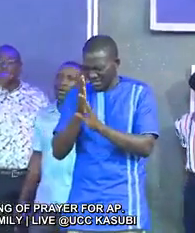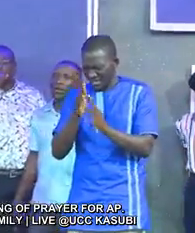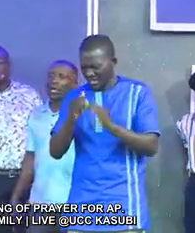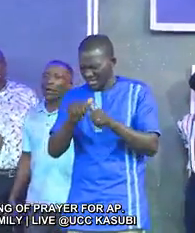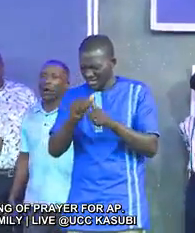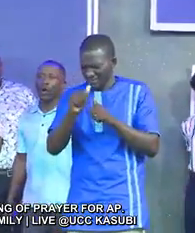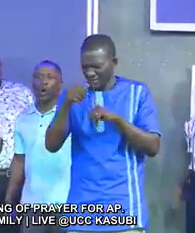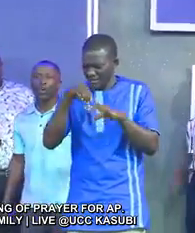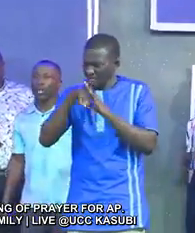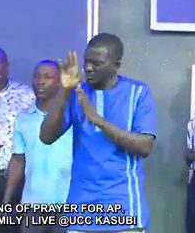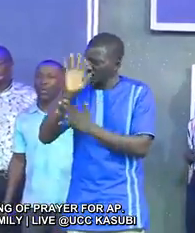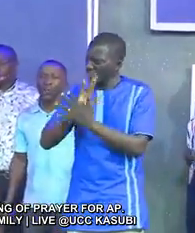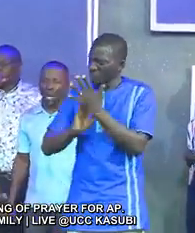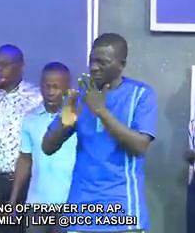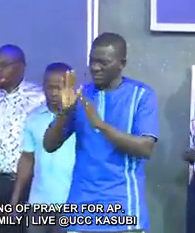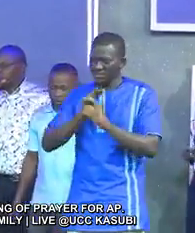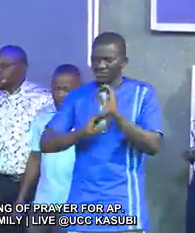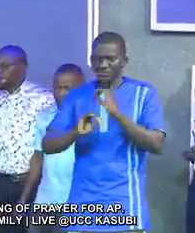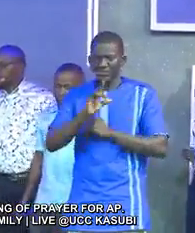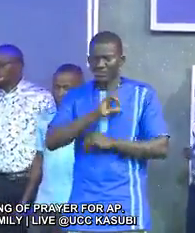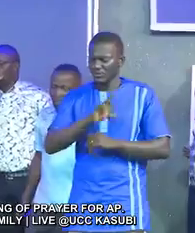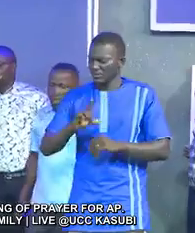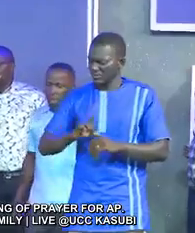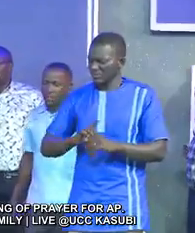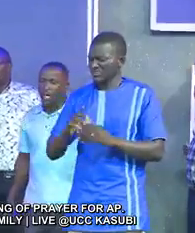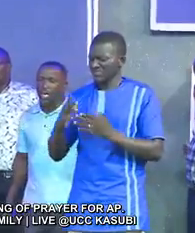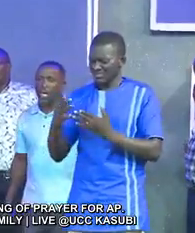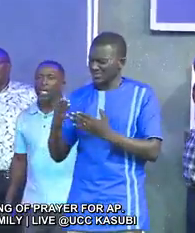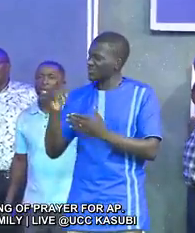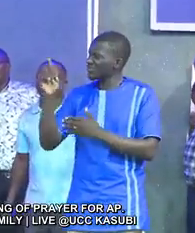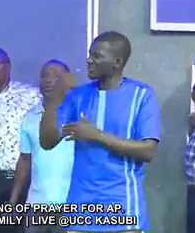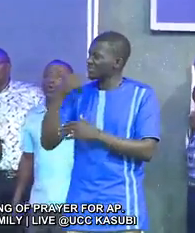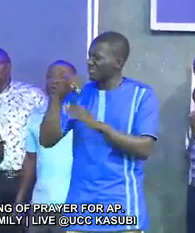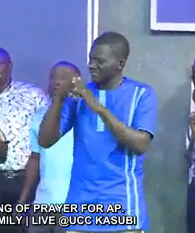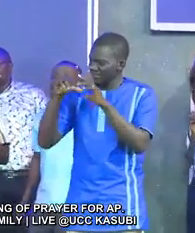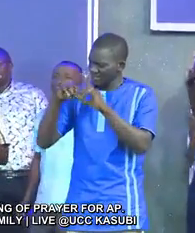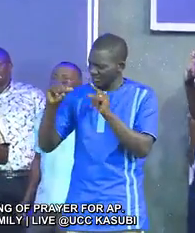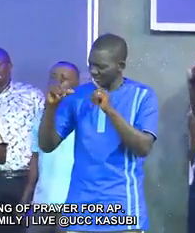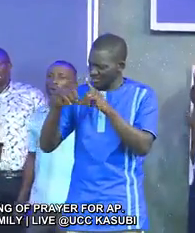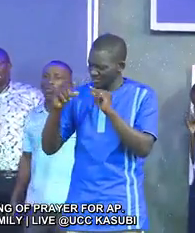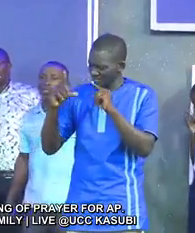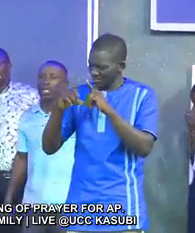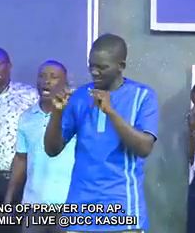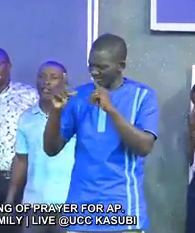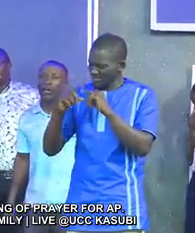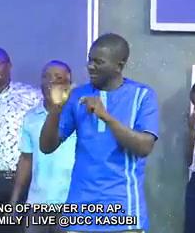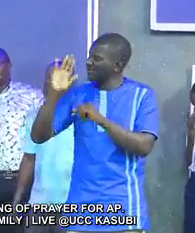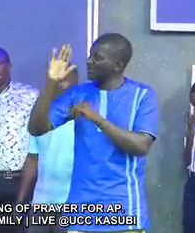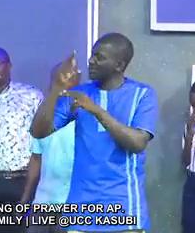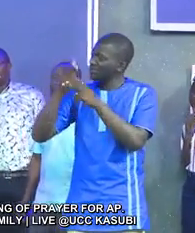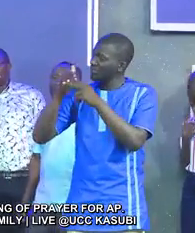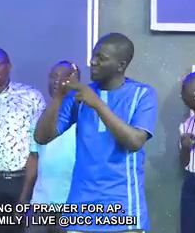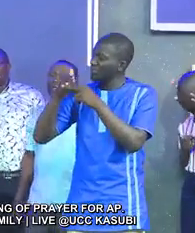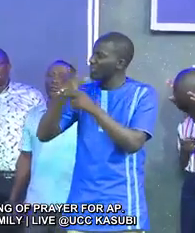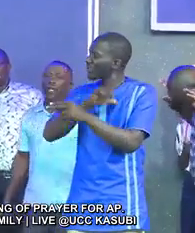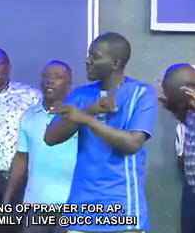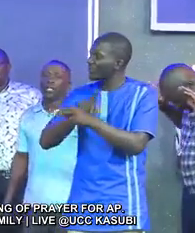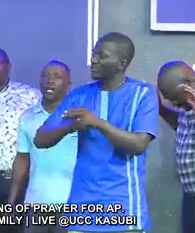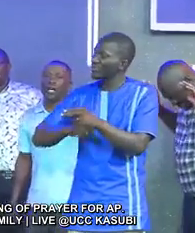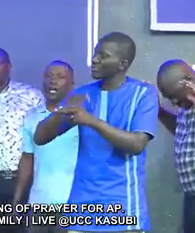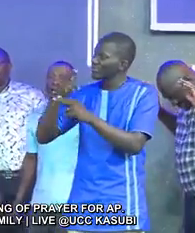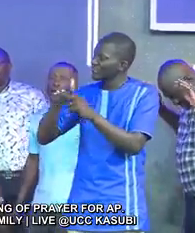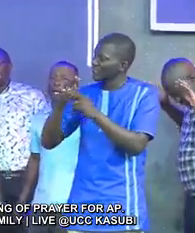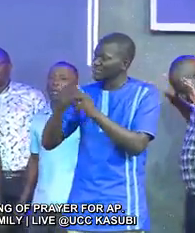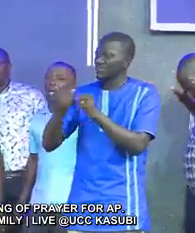mu kubeerawo okwo. Oyogedde n'ogamba mu byawandiikibwa nti erinnya lya Mukama